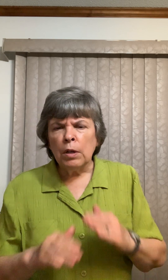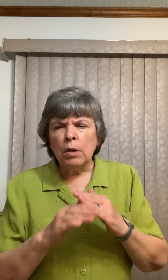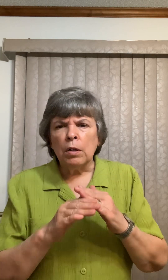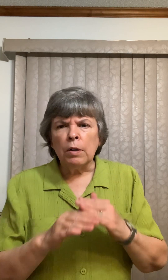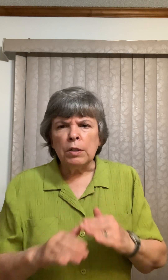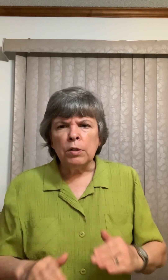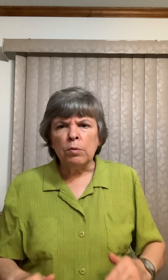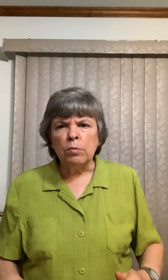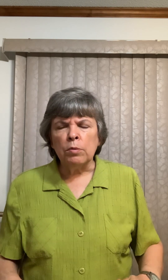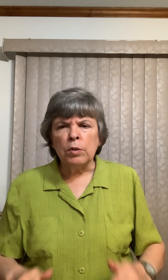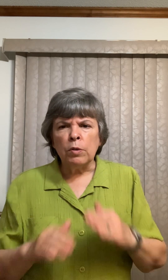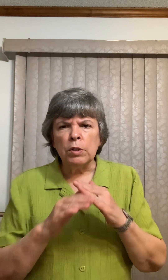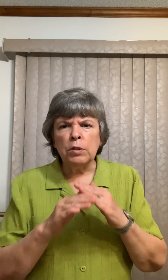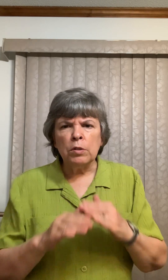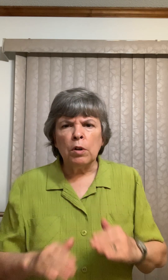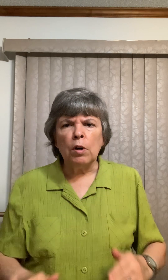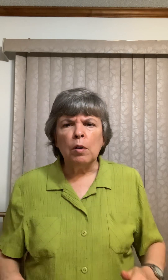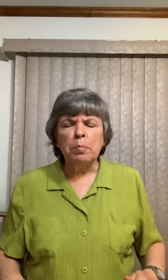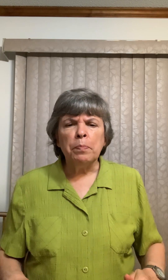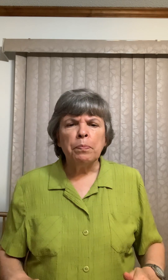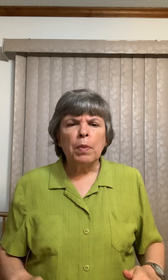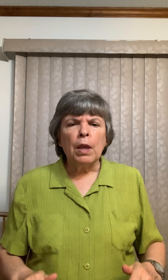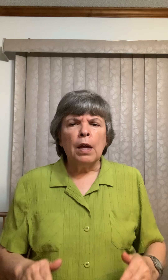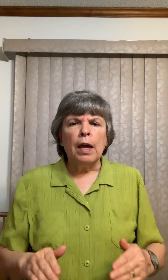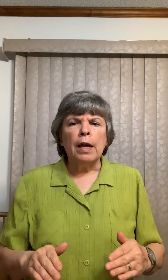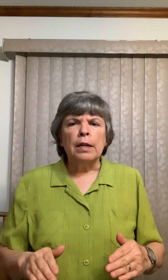All right, so this is calm, and